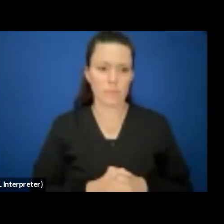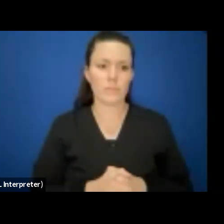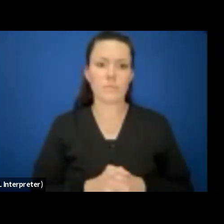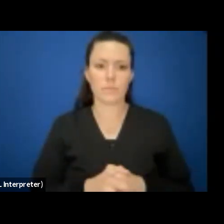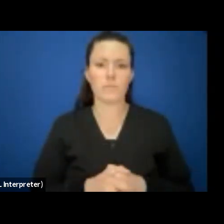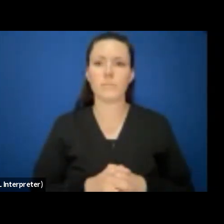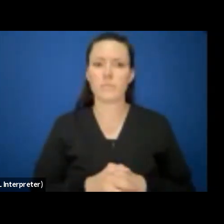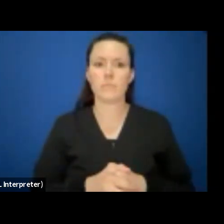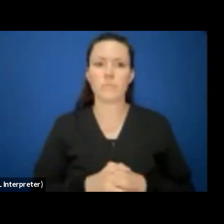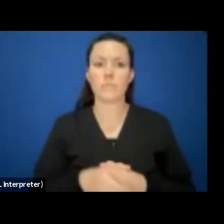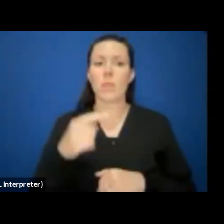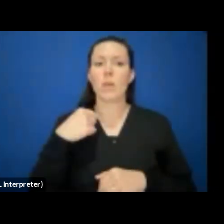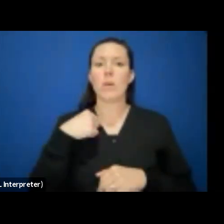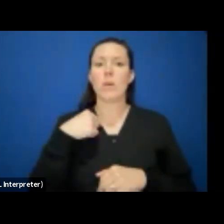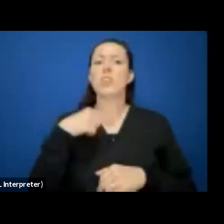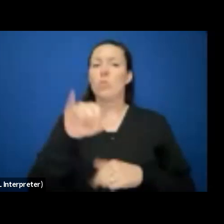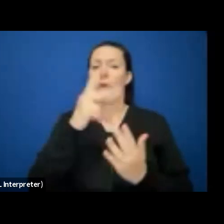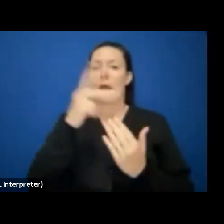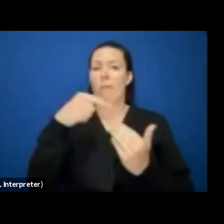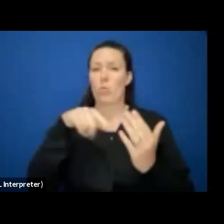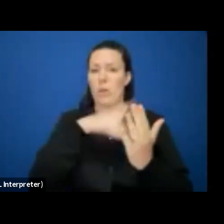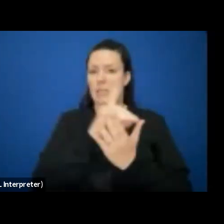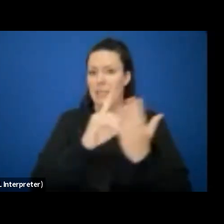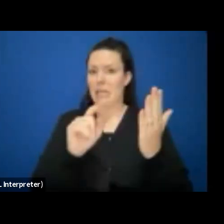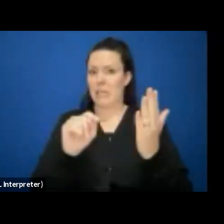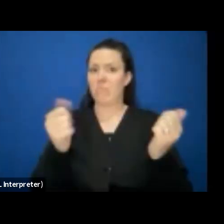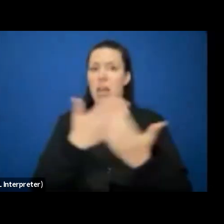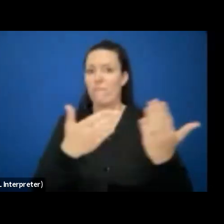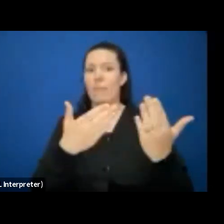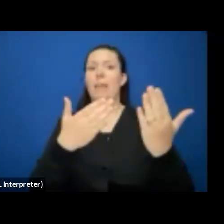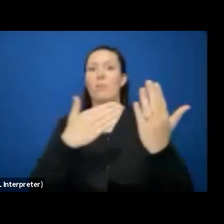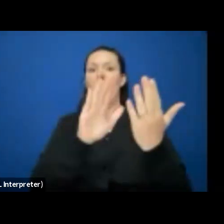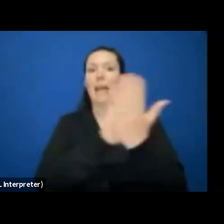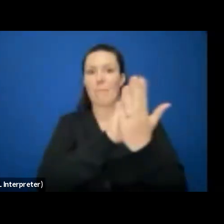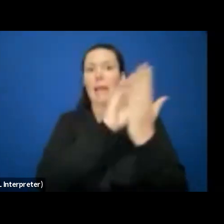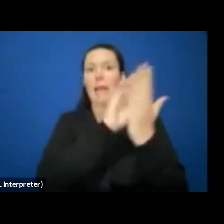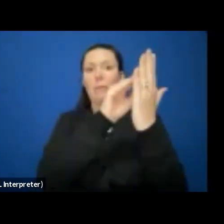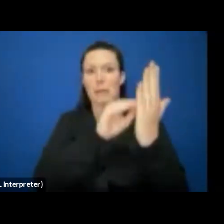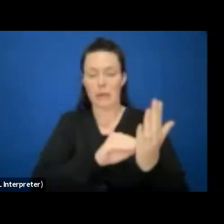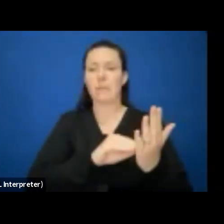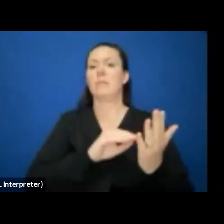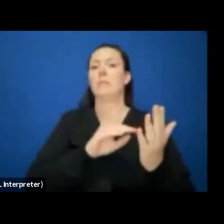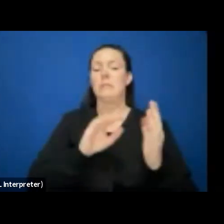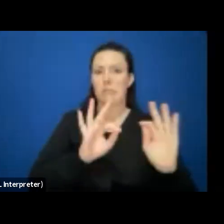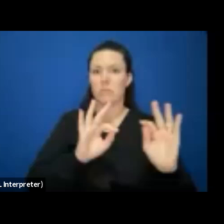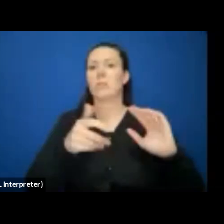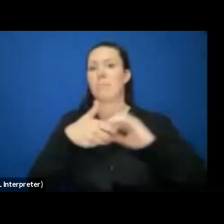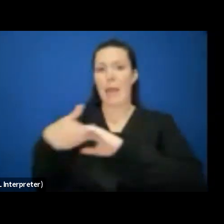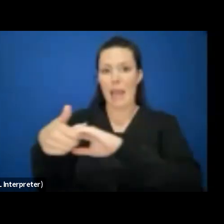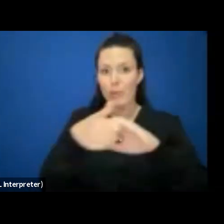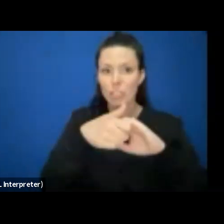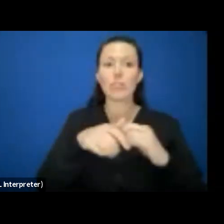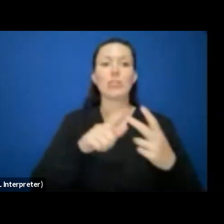So, we designed the program. Everything was good in paper. We had the partnerships. We have MOUs with